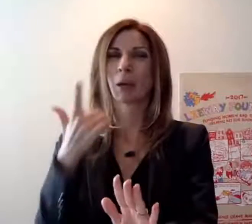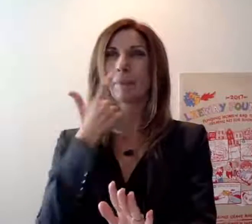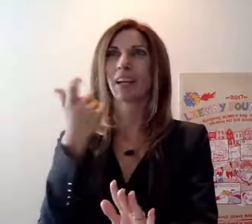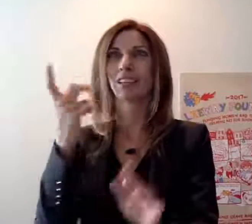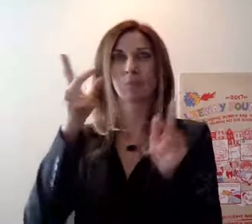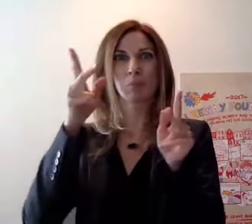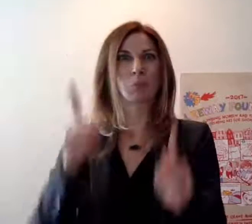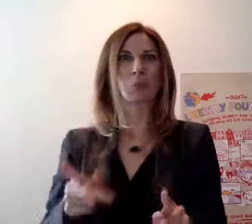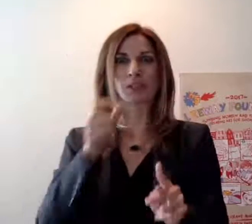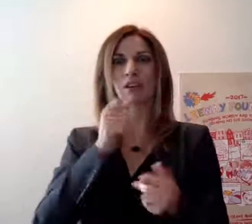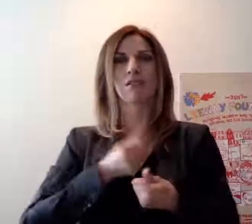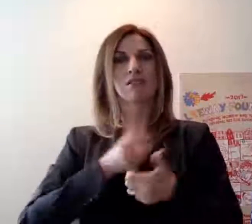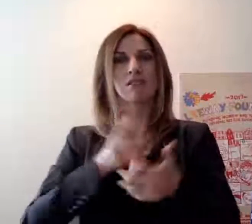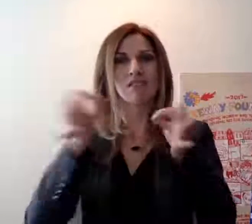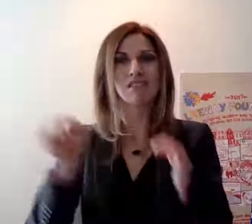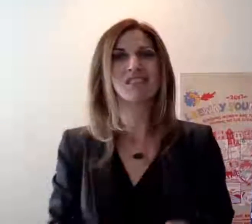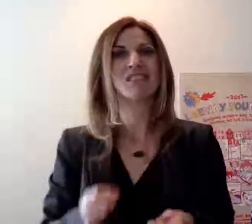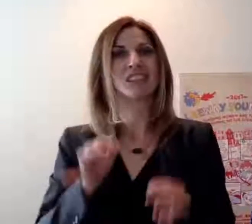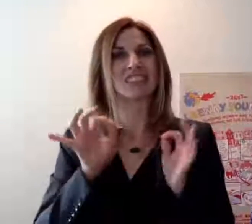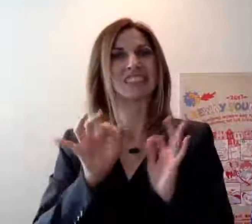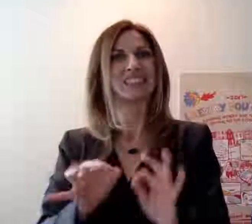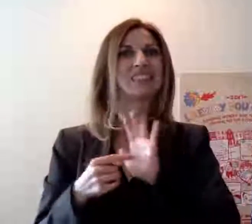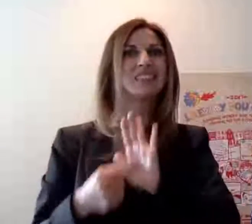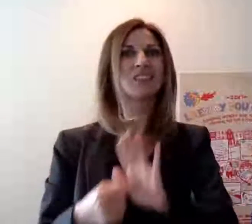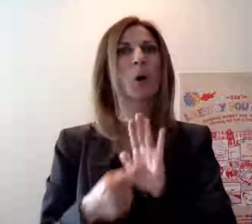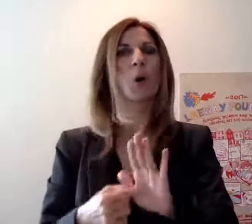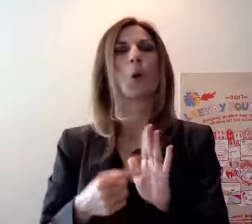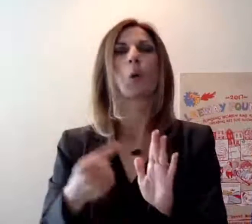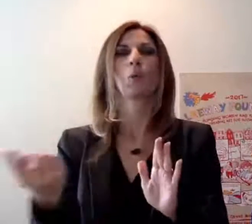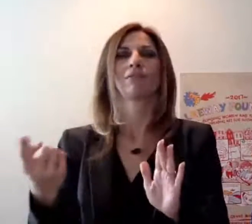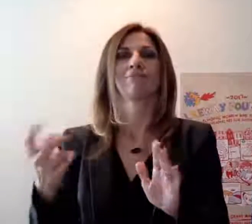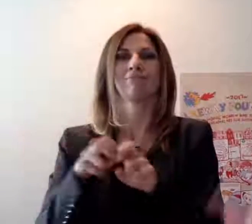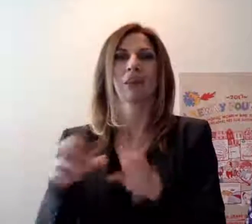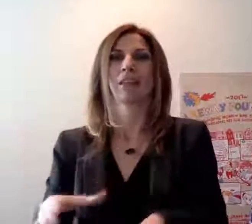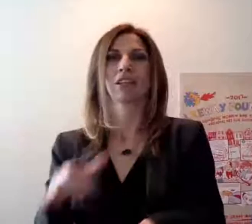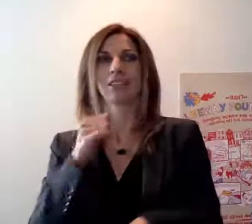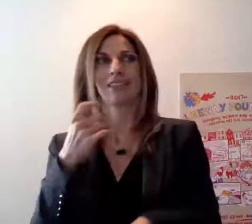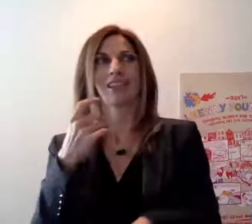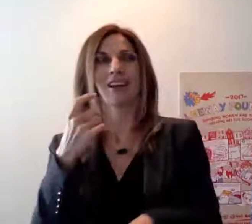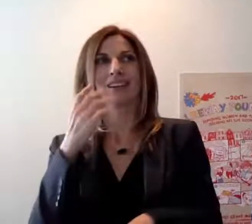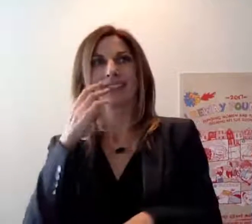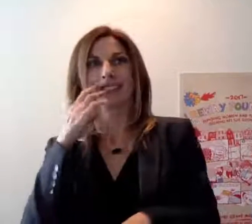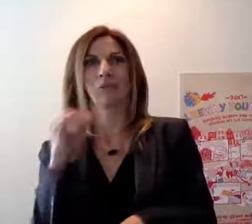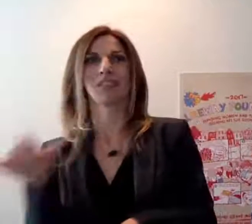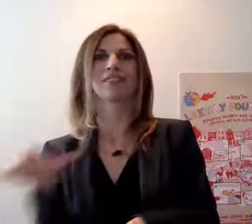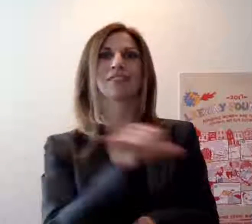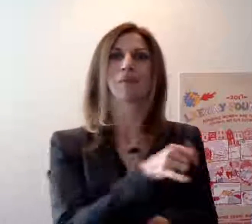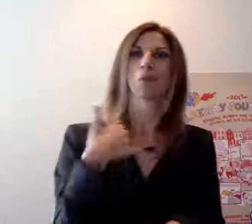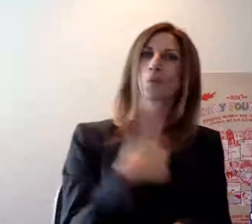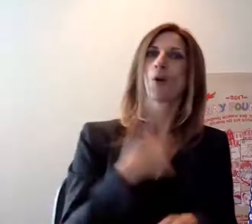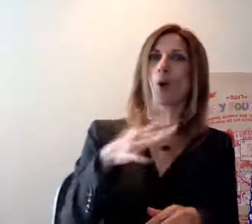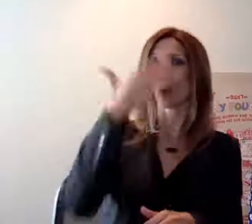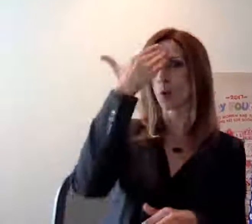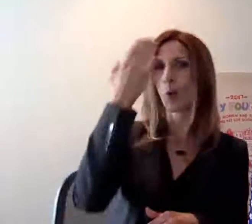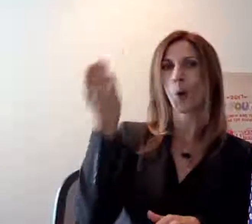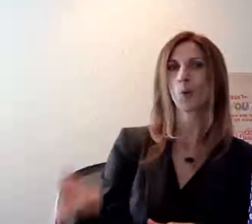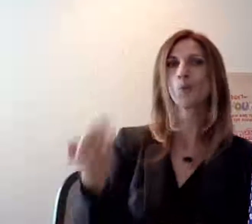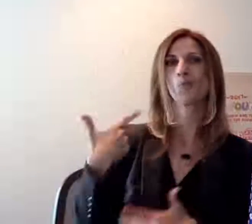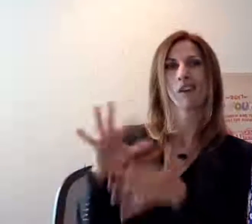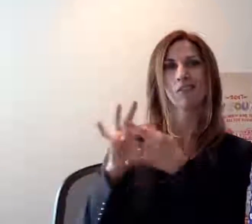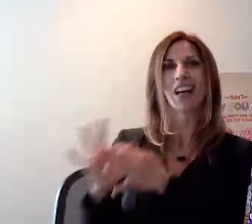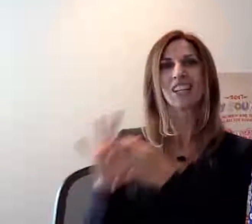the application, the panelists aren't experiencing you in the same way that we are, for those of you that we have relationships with. And